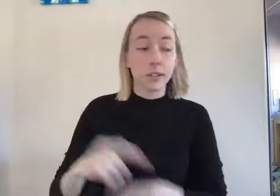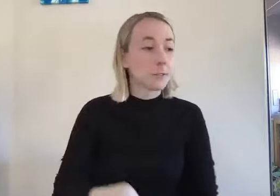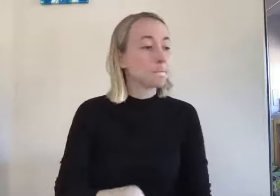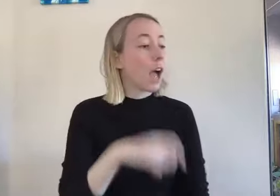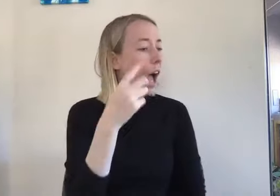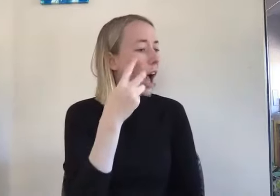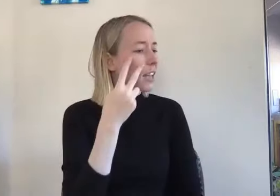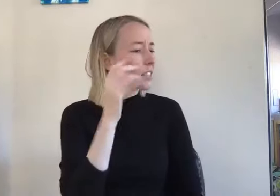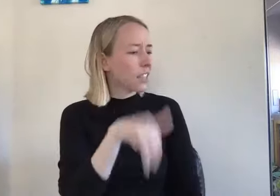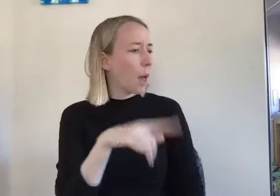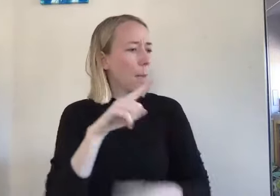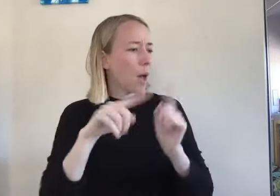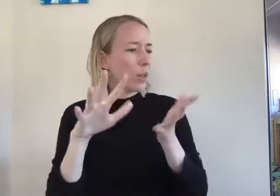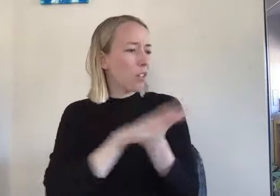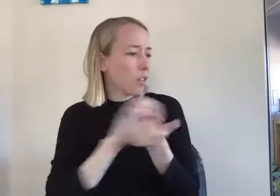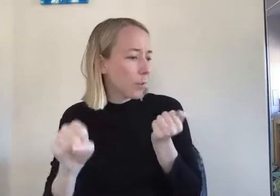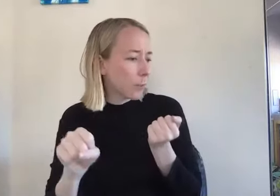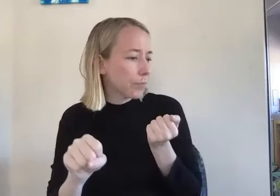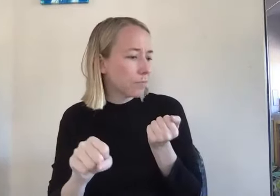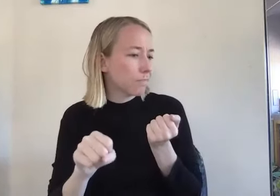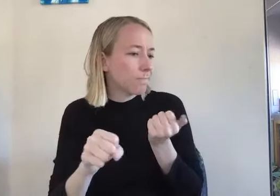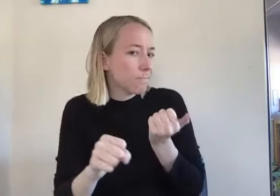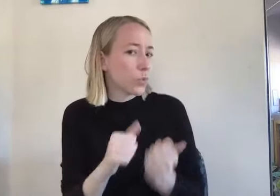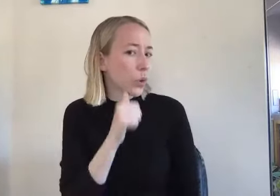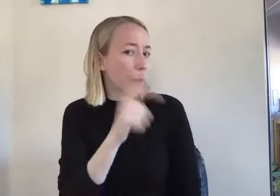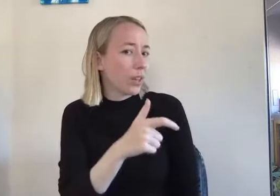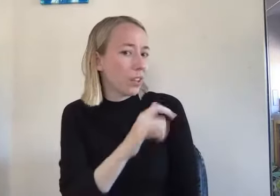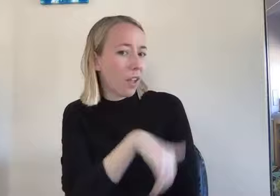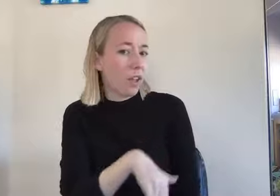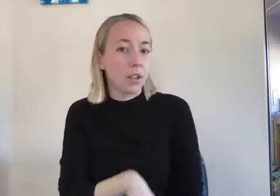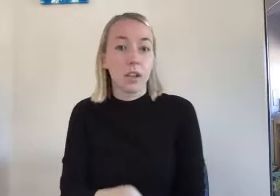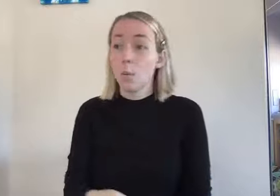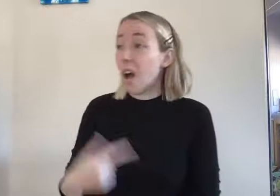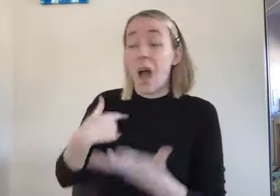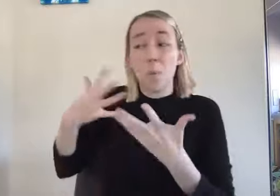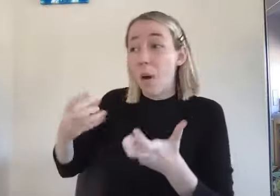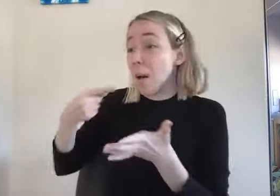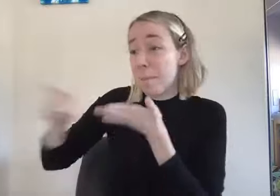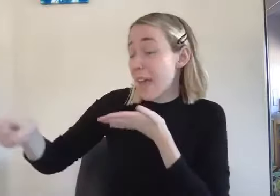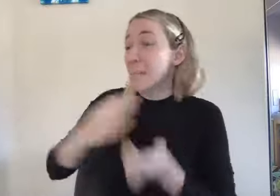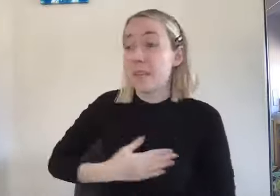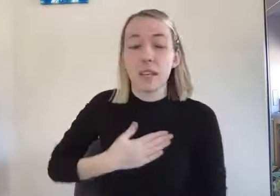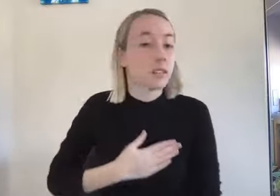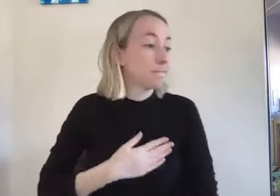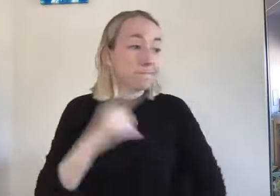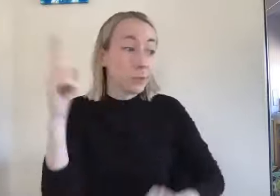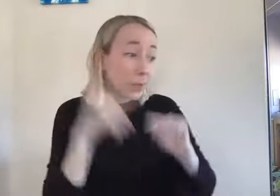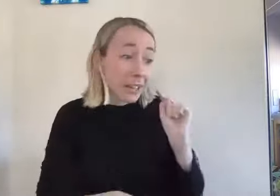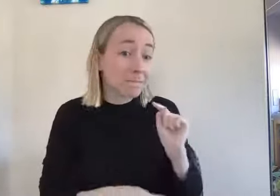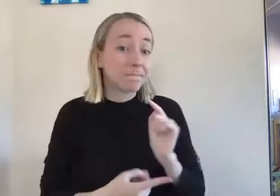I see where that was here, but we wiped that off. We can't carry bad debt." I said, "Well, let me pay you." They said, "You can't. You'll mess